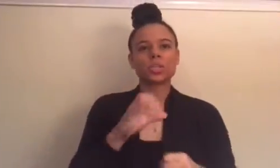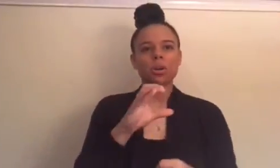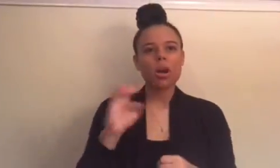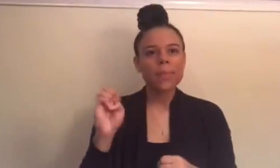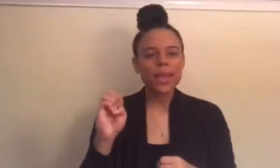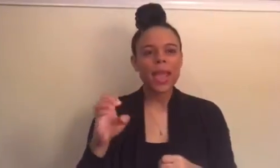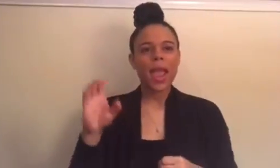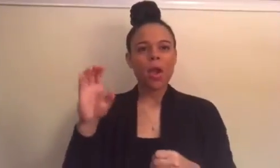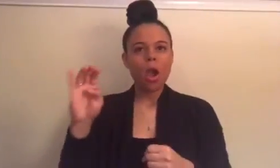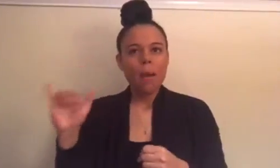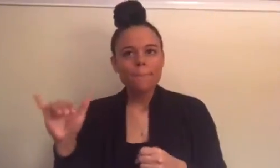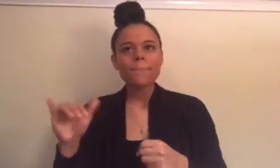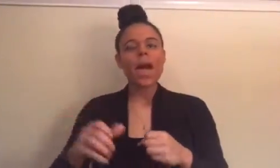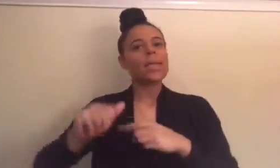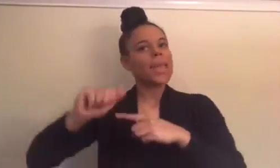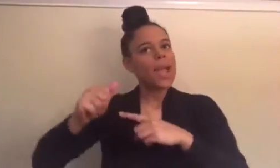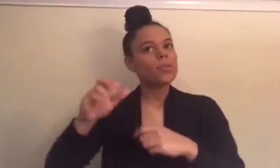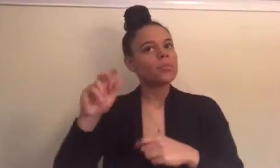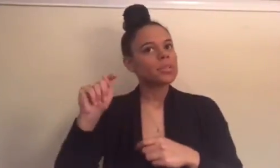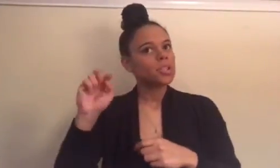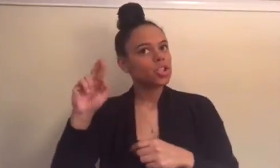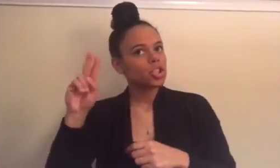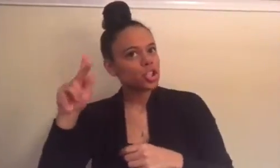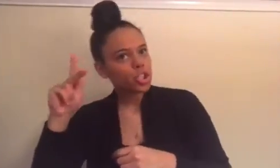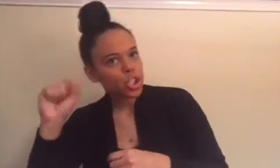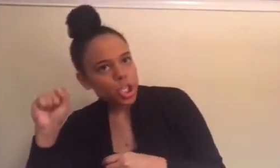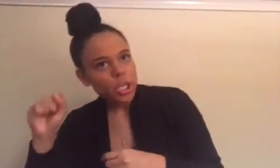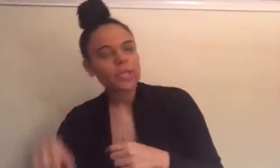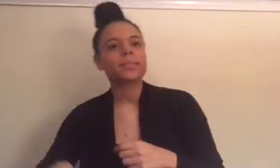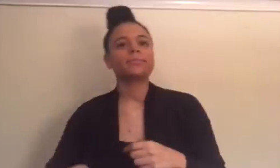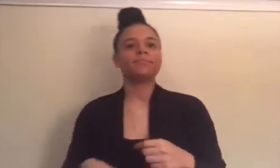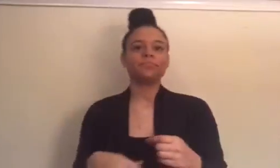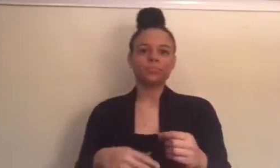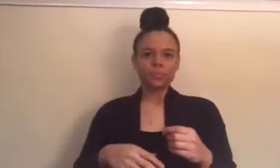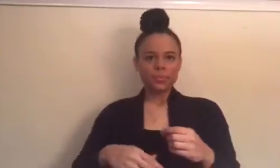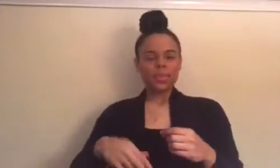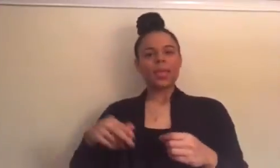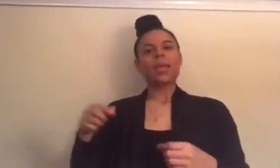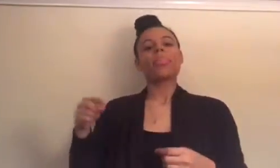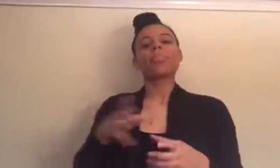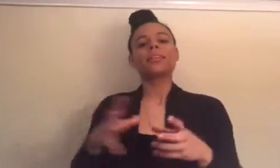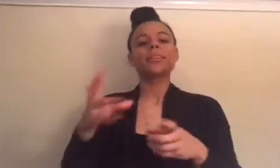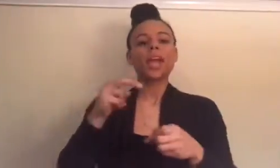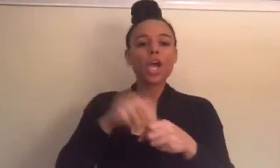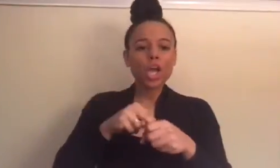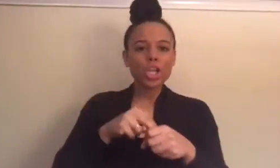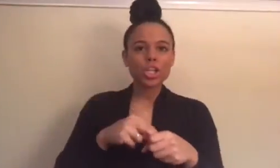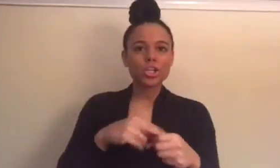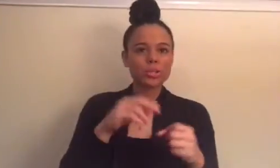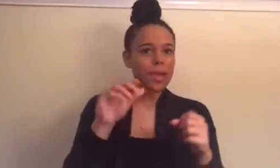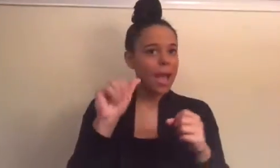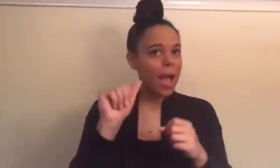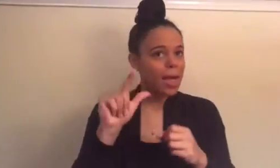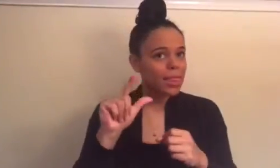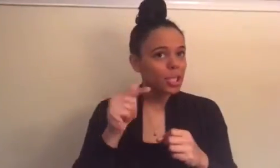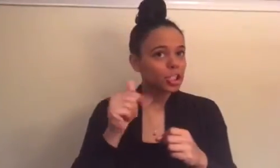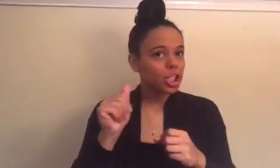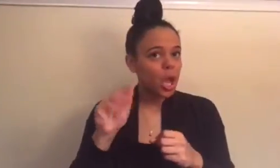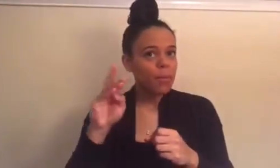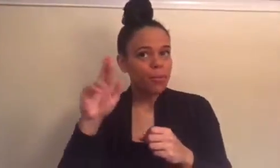and the Turks. This includes the little system in Arabic called algebra, and algebra roughly translates